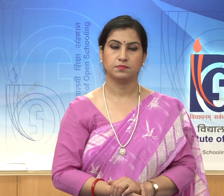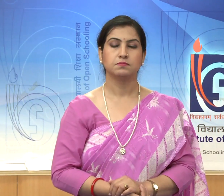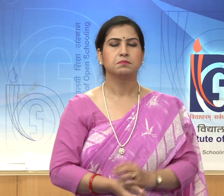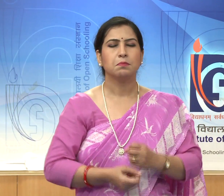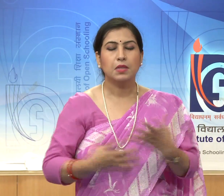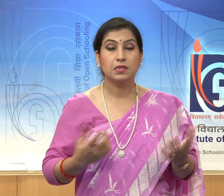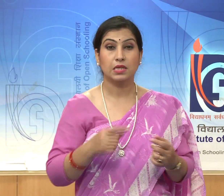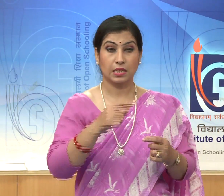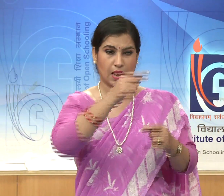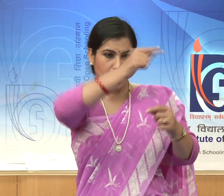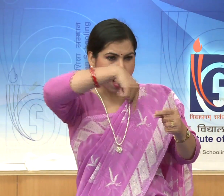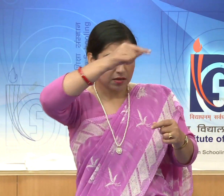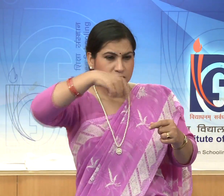Lines are given almost